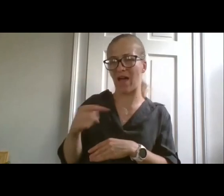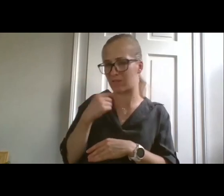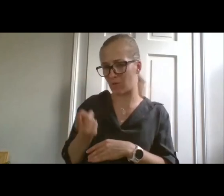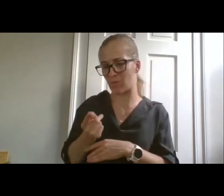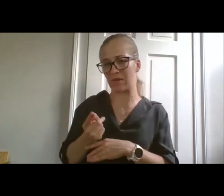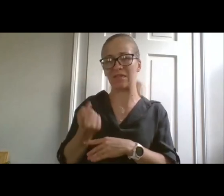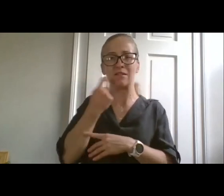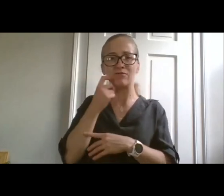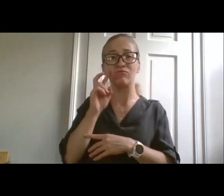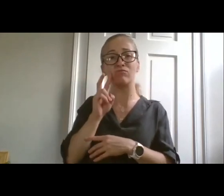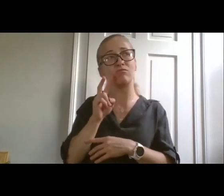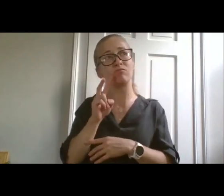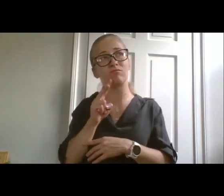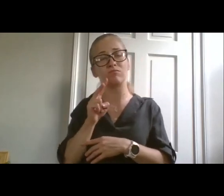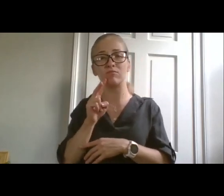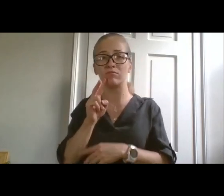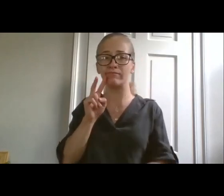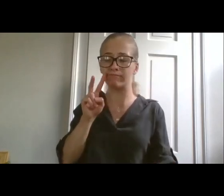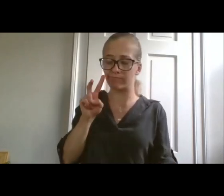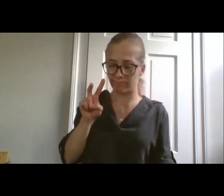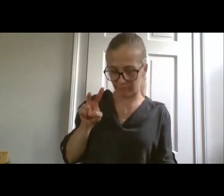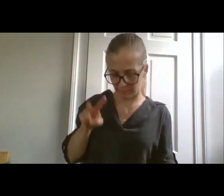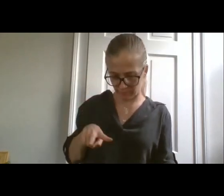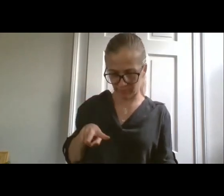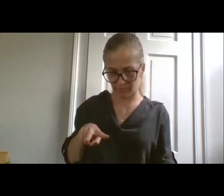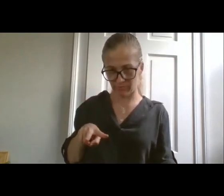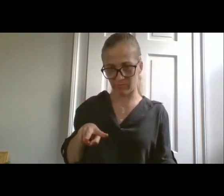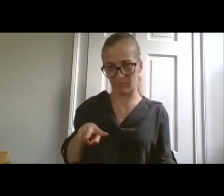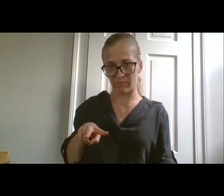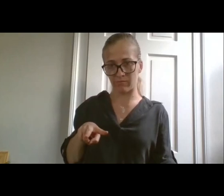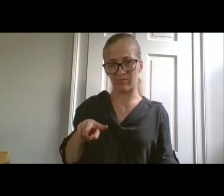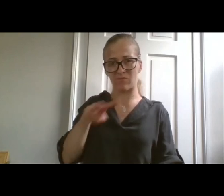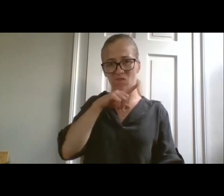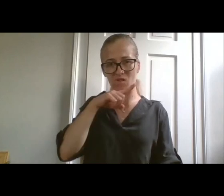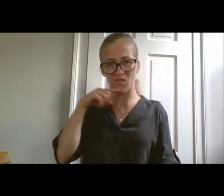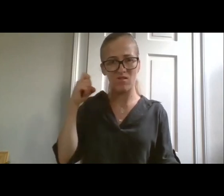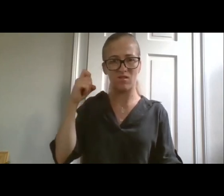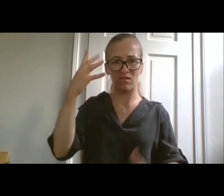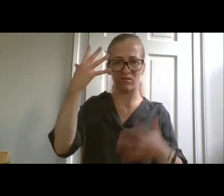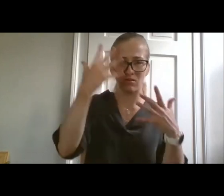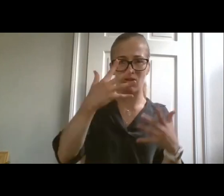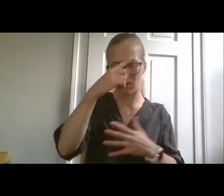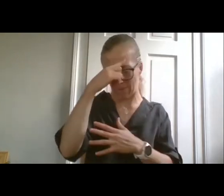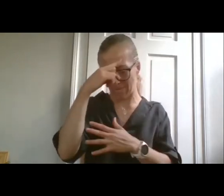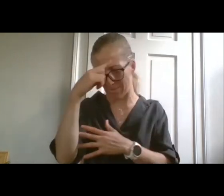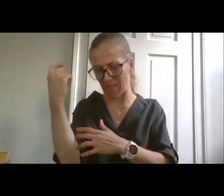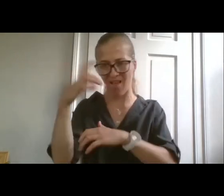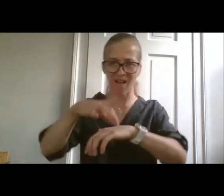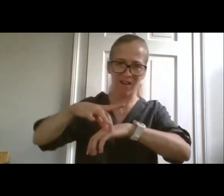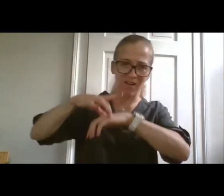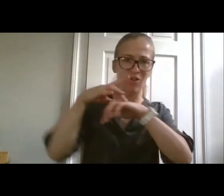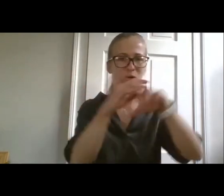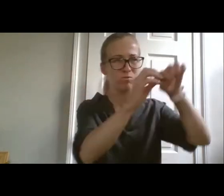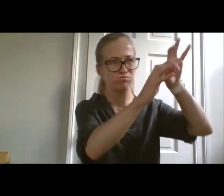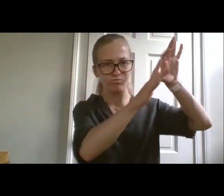just turned his face open-mouthed toward the vastness of the ground-up, ash-colored particles behind us, covering the entirety of the